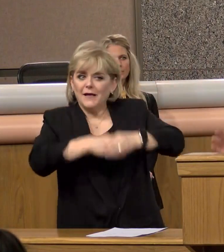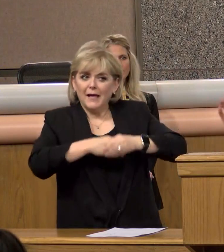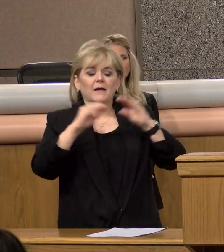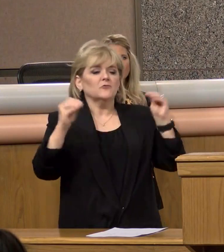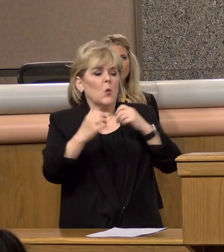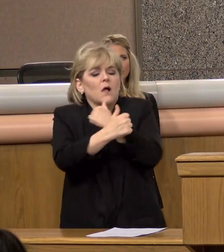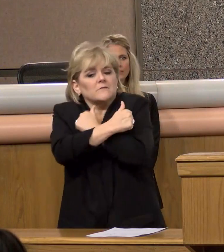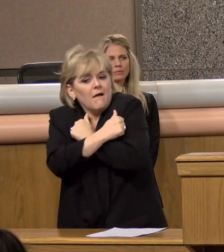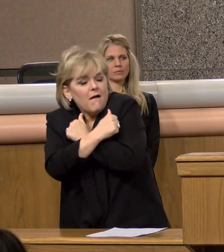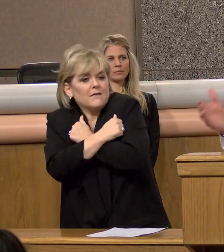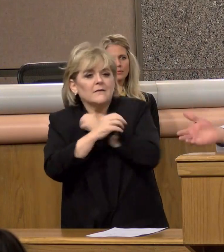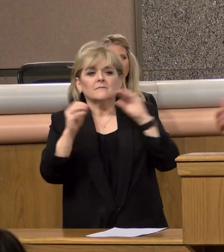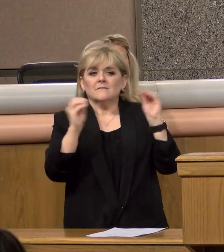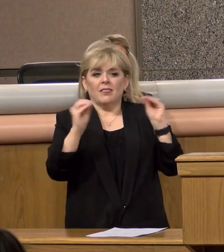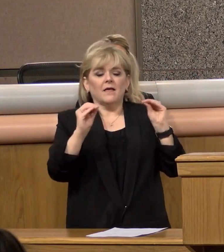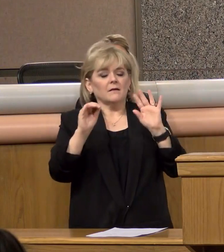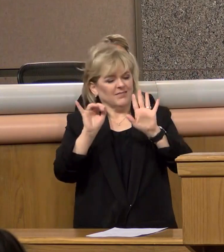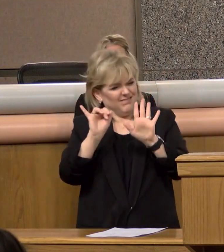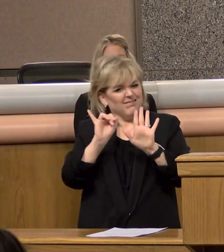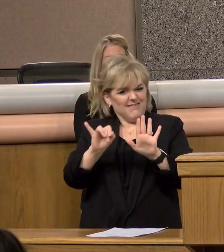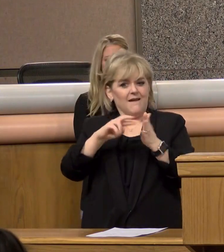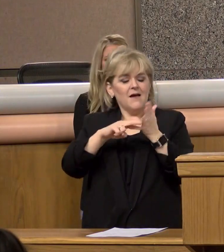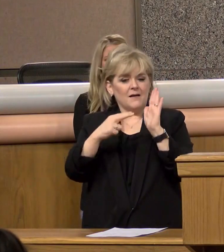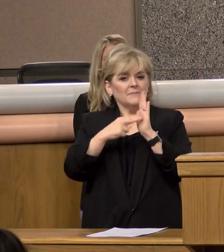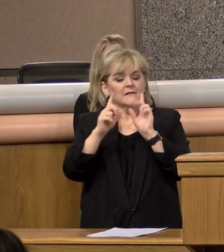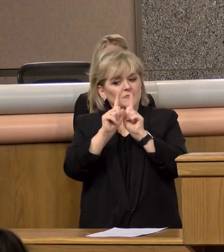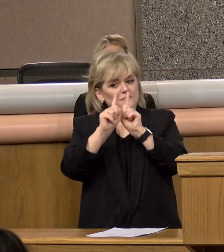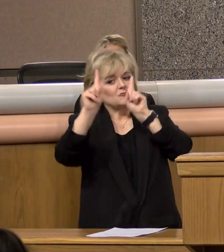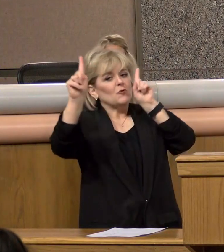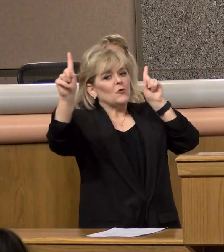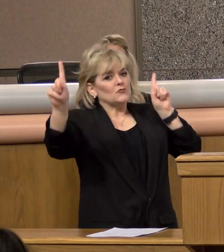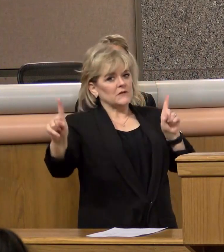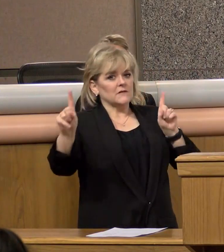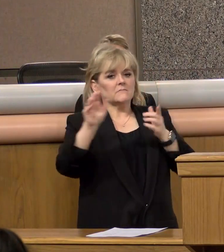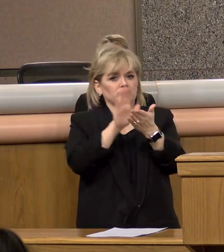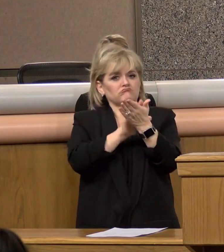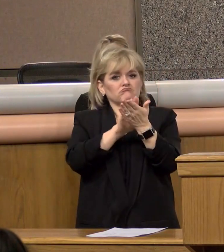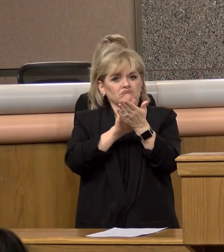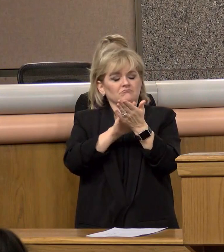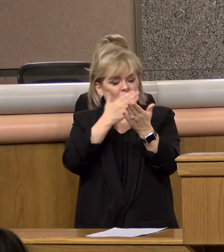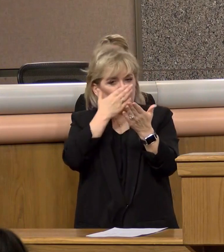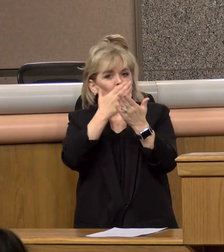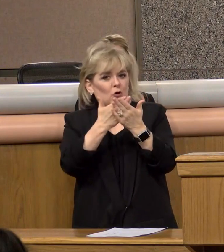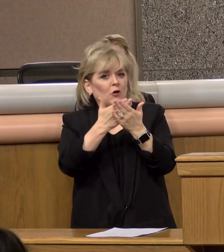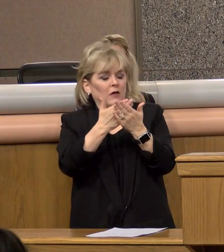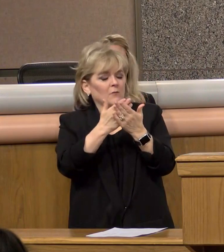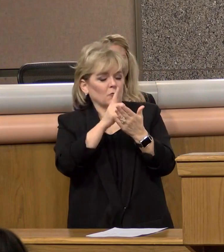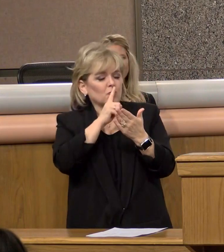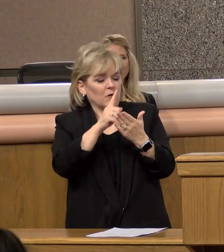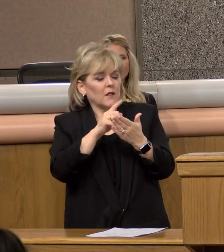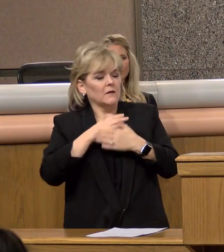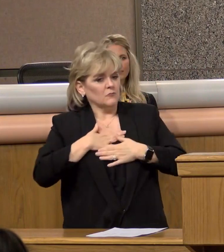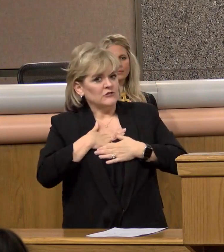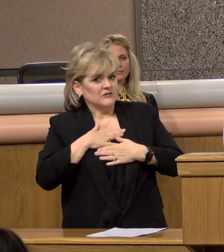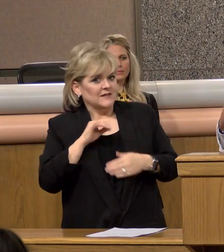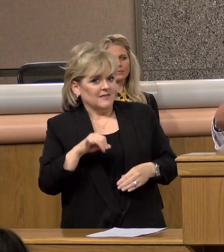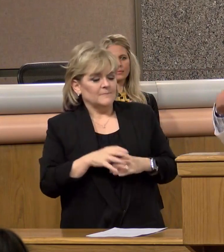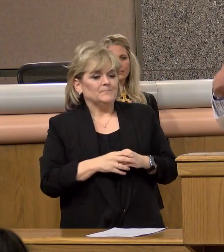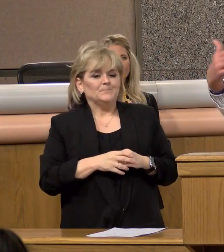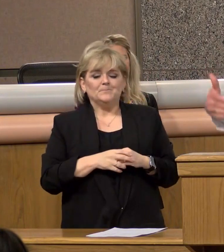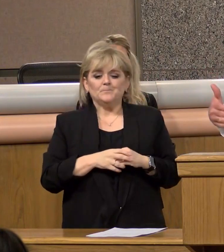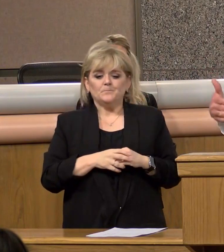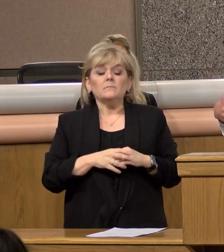Uh, that's, that's part of social distancing, right? So that was good. I commend everybody for doing that. The other thing that